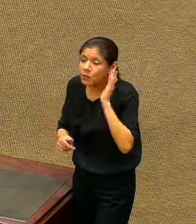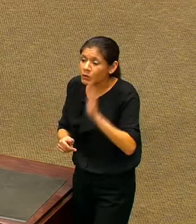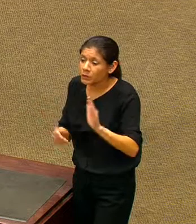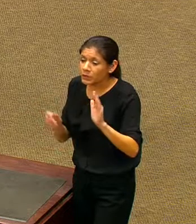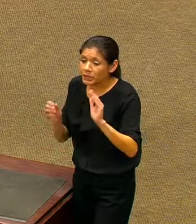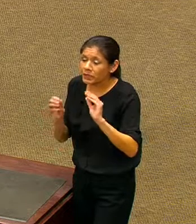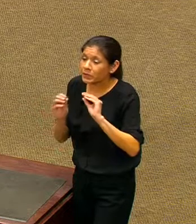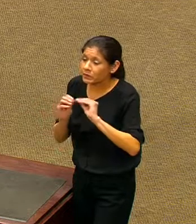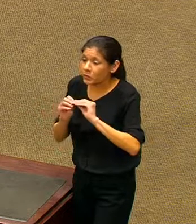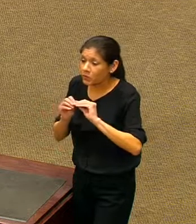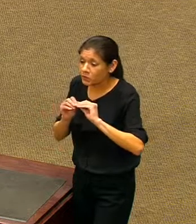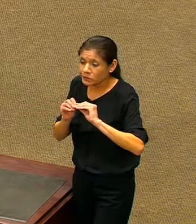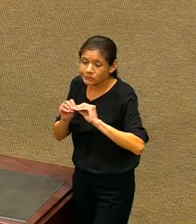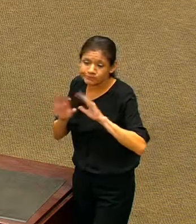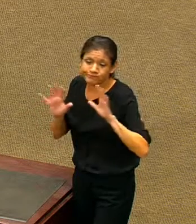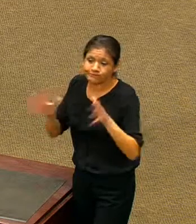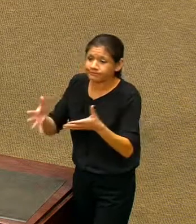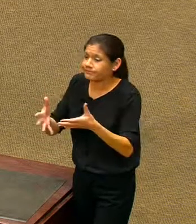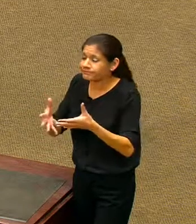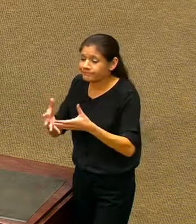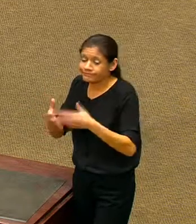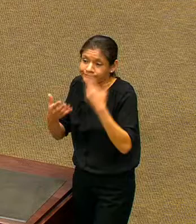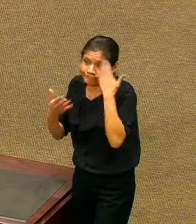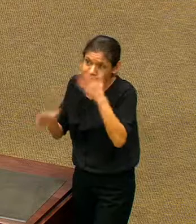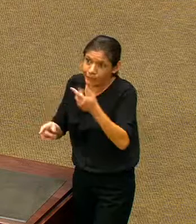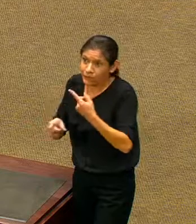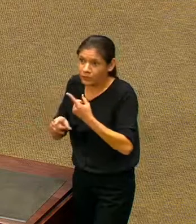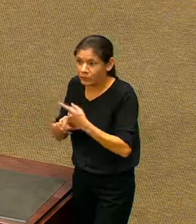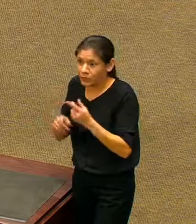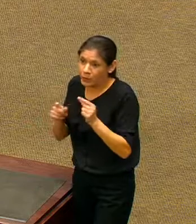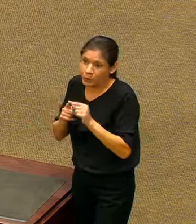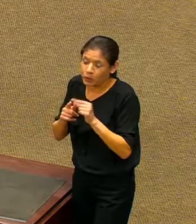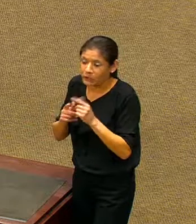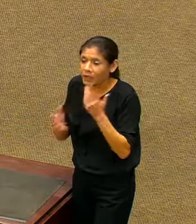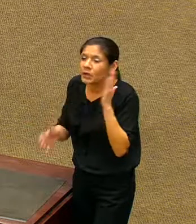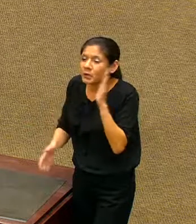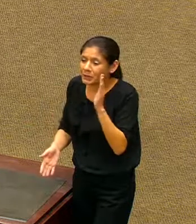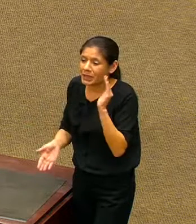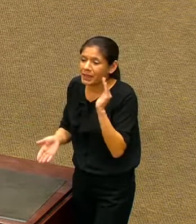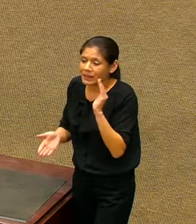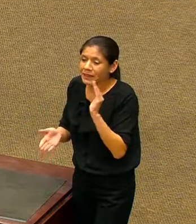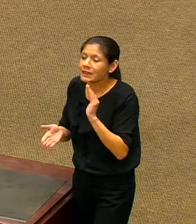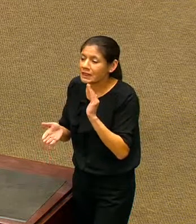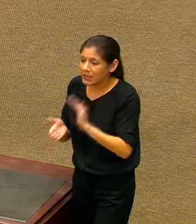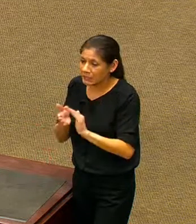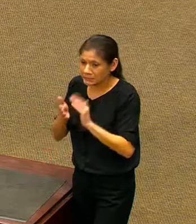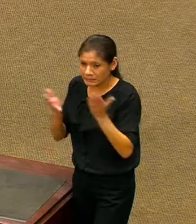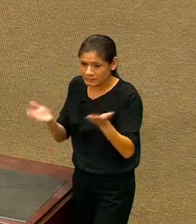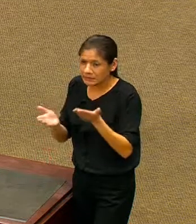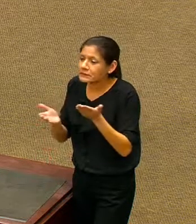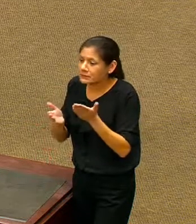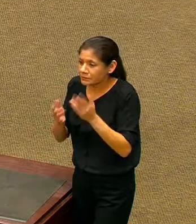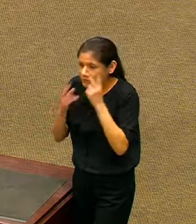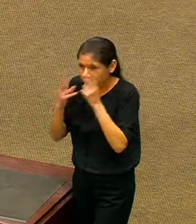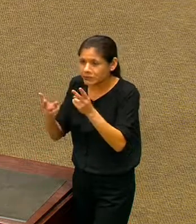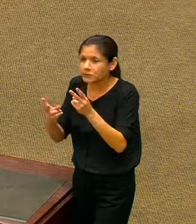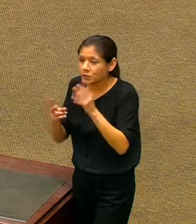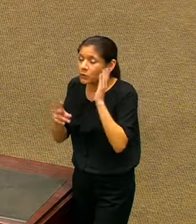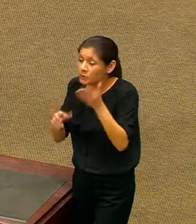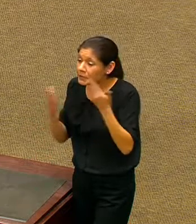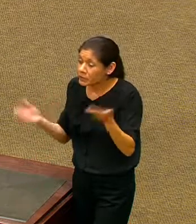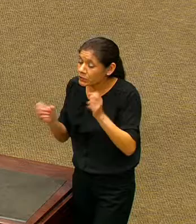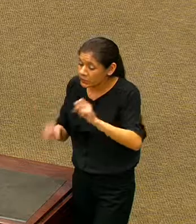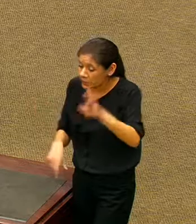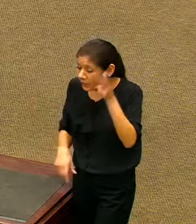more clandestine, now if that's the right word, in the public, but much more, less of a presence. They're going to be here so they can hear it with